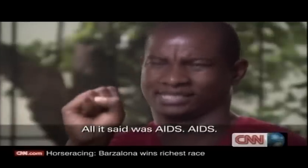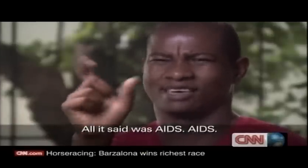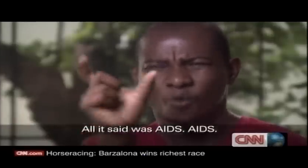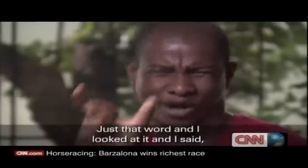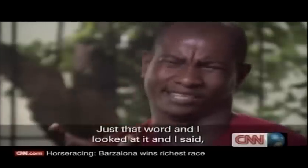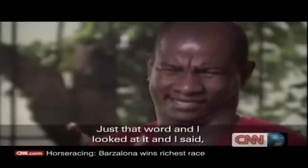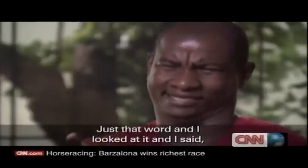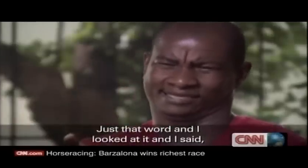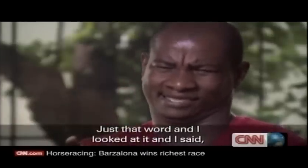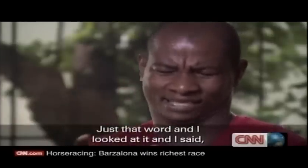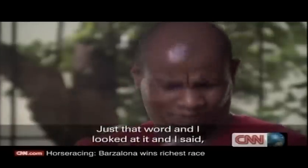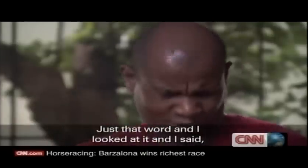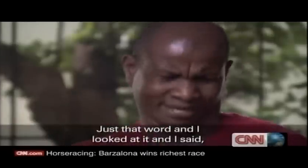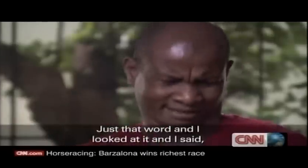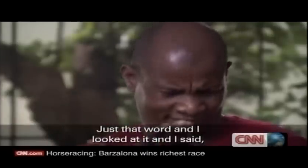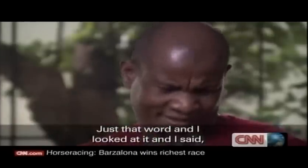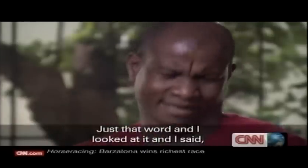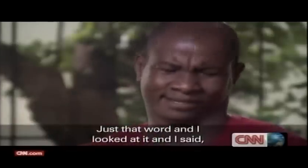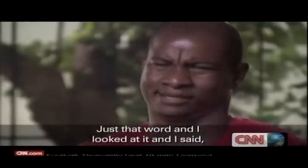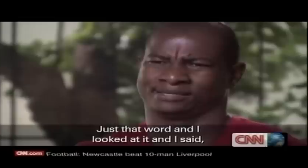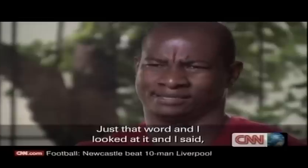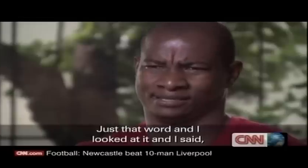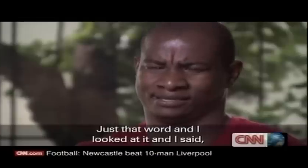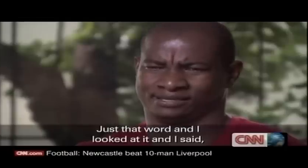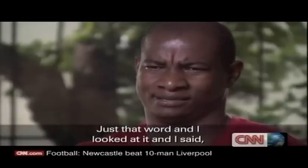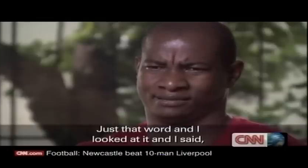AIDS. Just that word. And I looked at it.